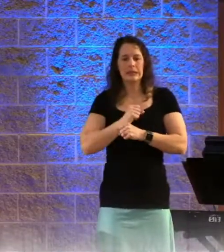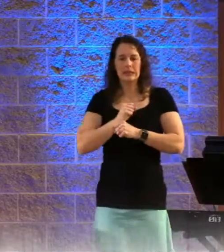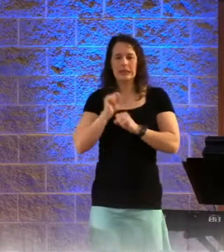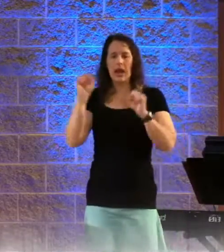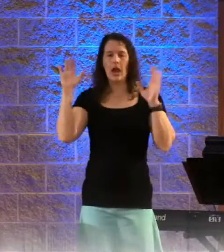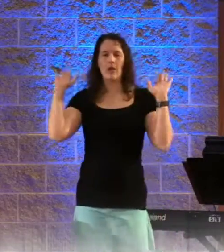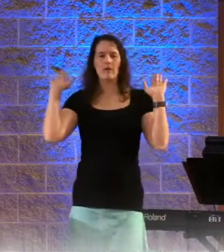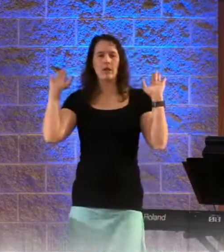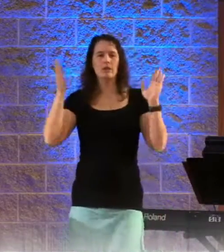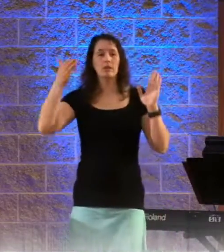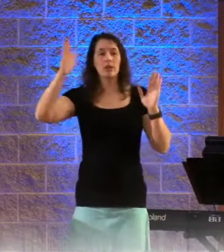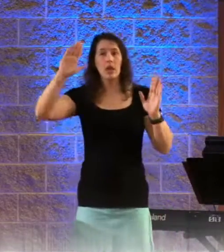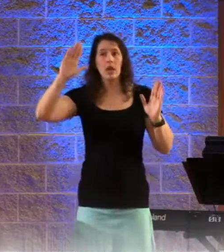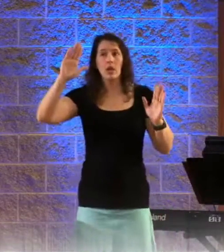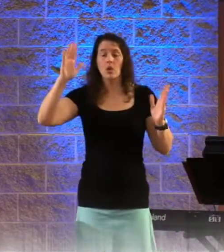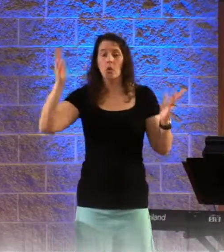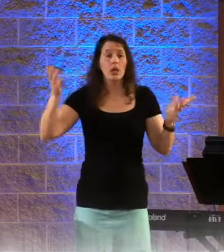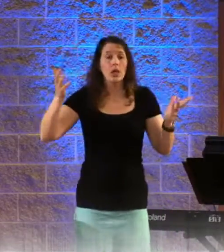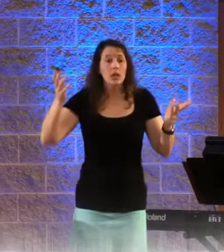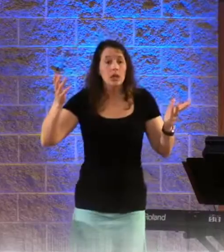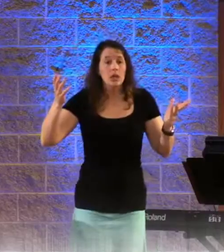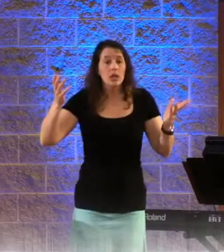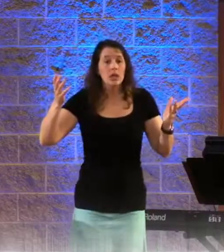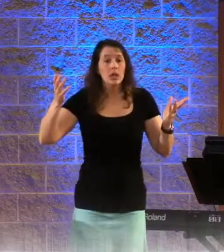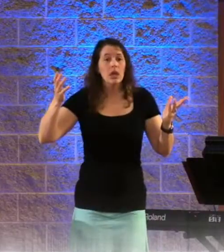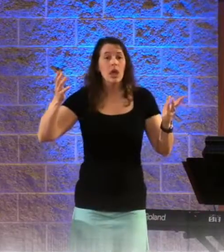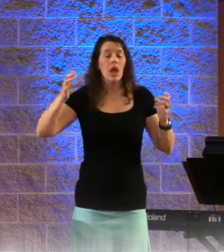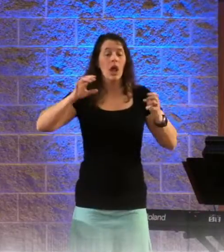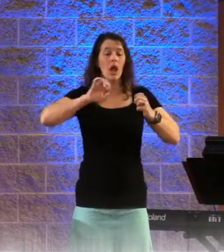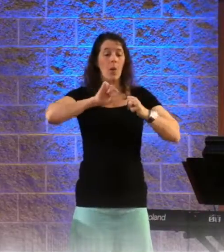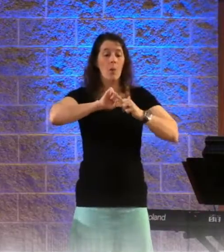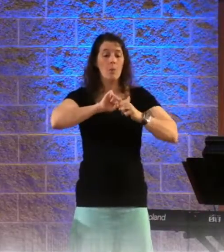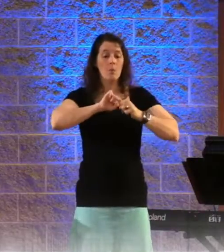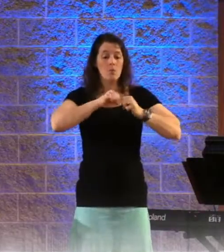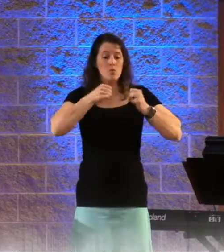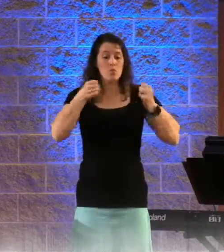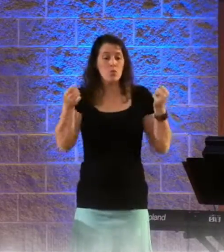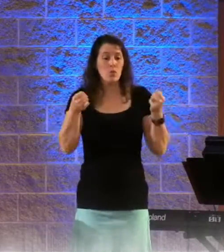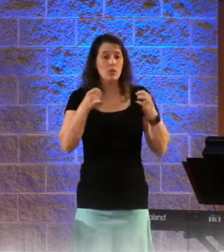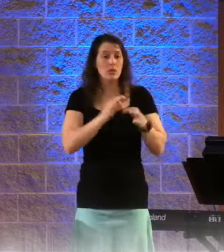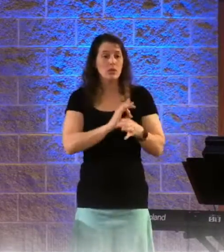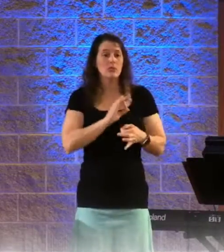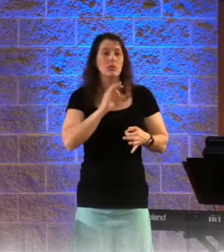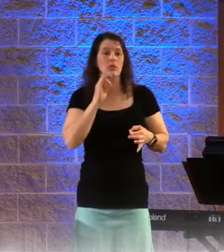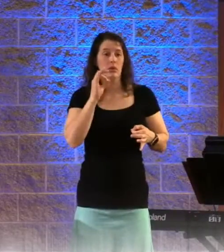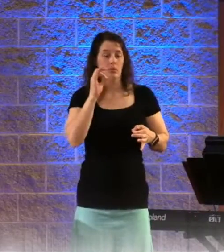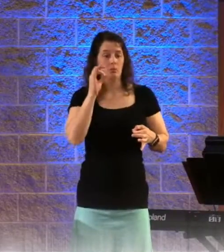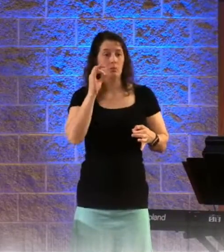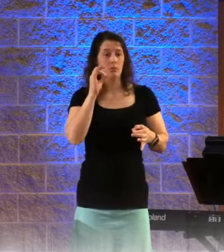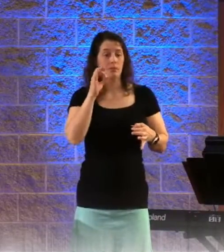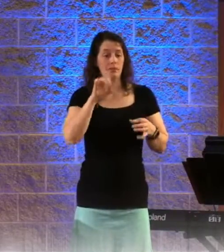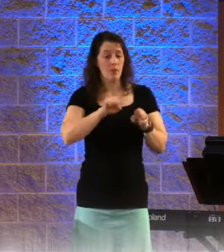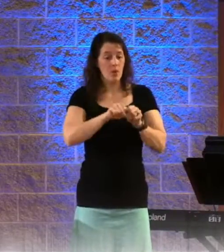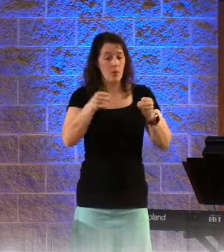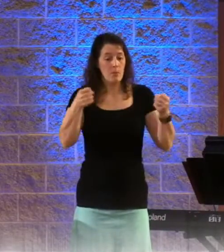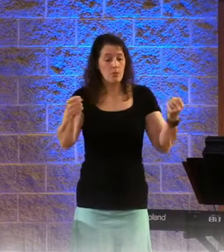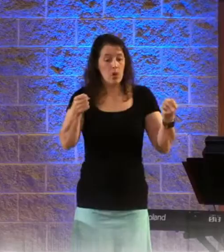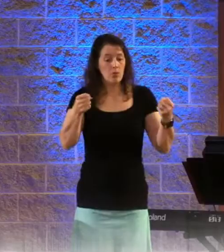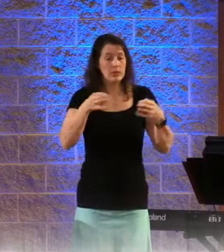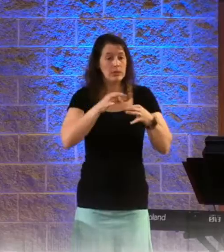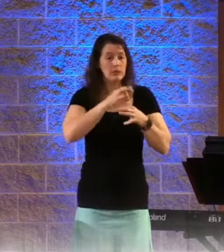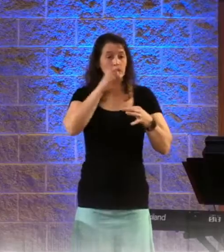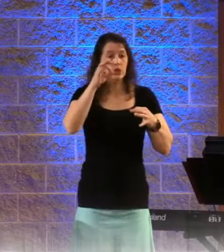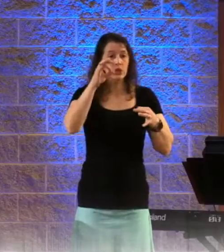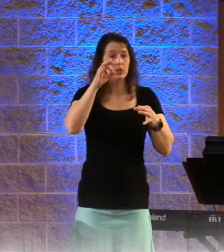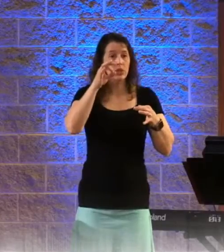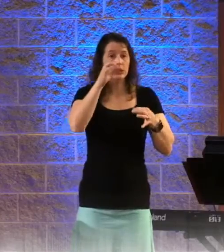sacrifices of God are what? A broken spirit, a broken spirit